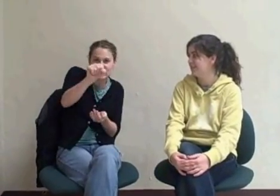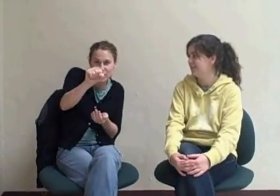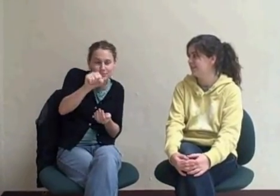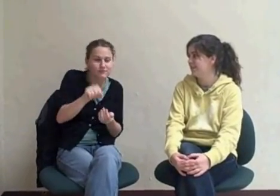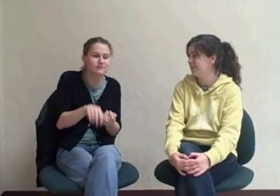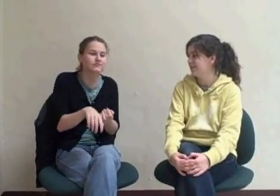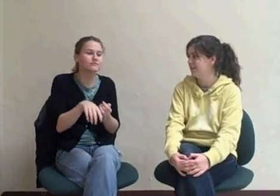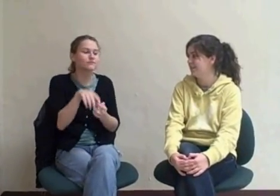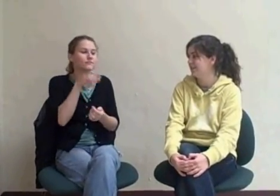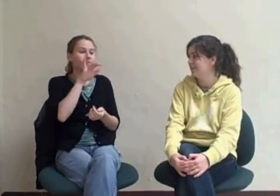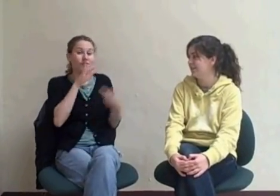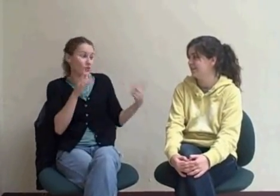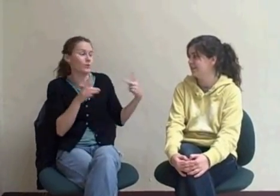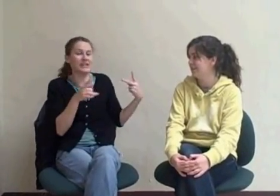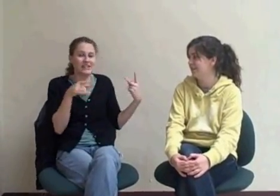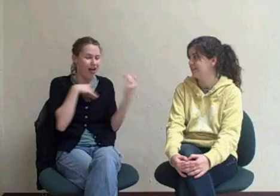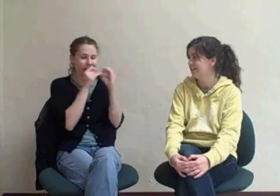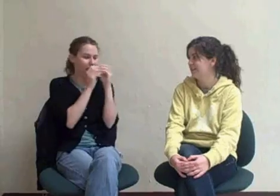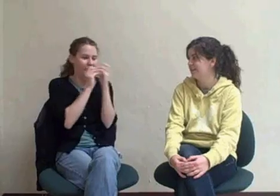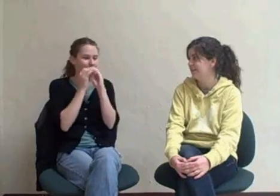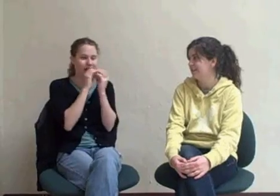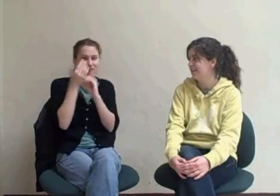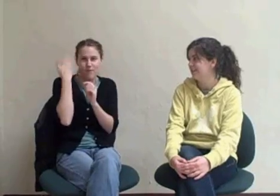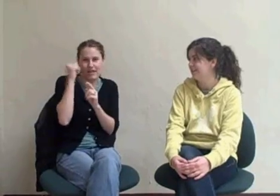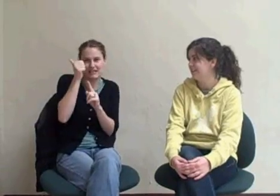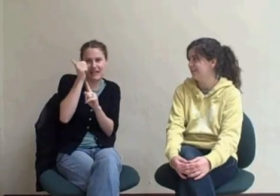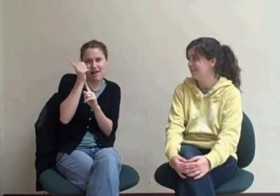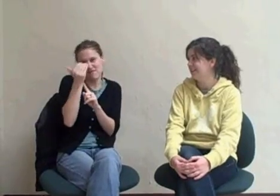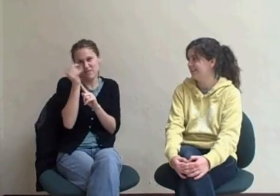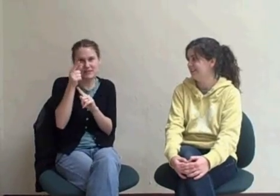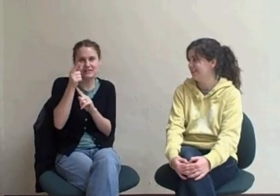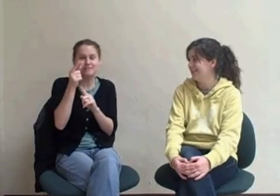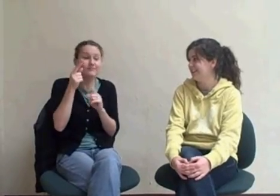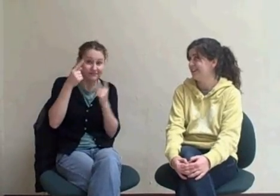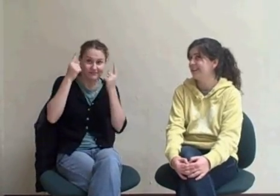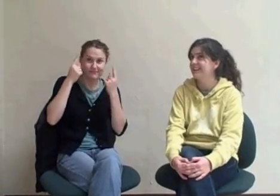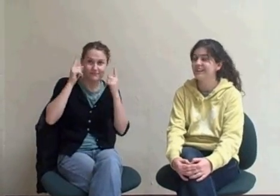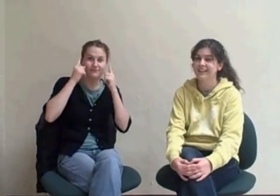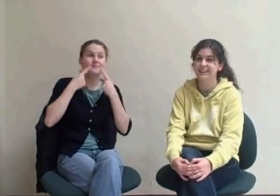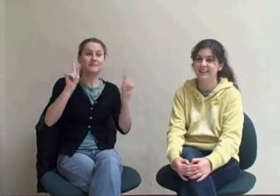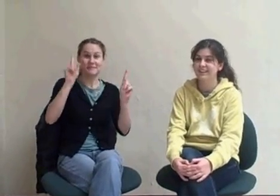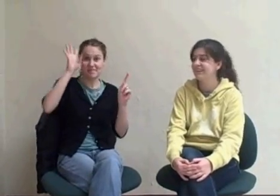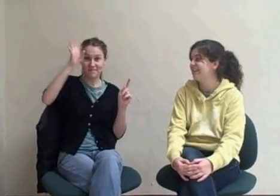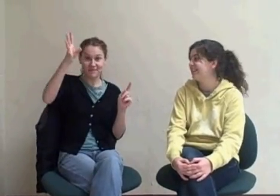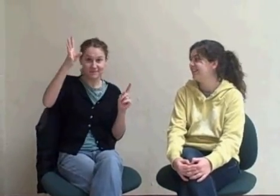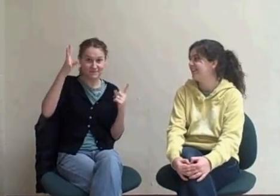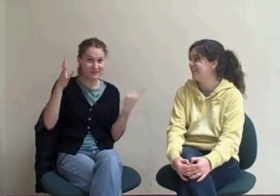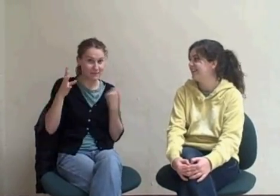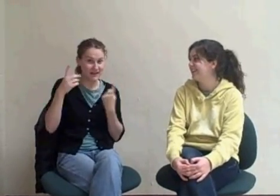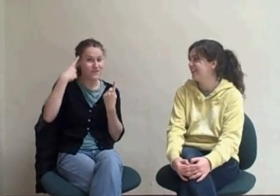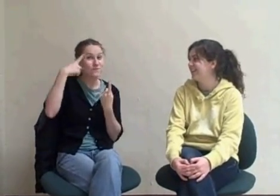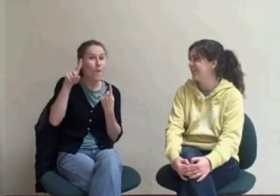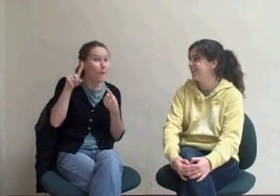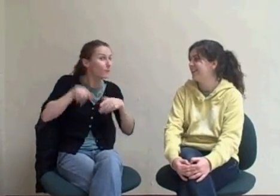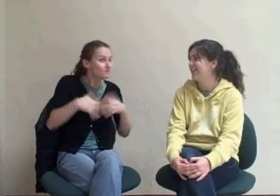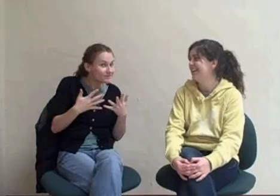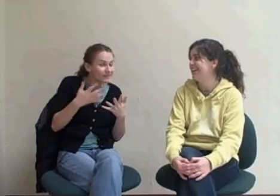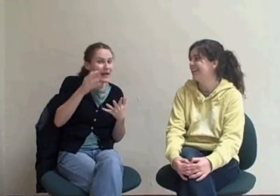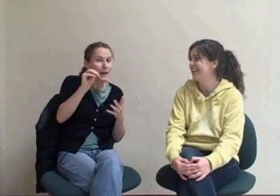That includes a story. So the two of us have been discussing for the last 10 or 15 minutes, and we finally come up with a